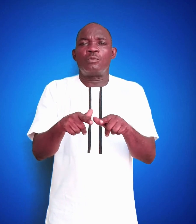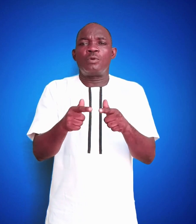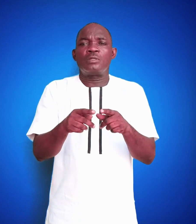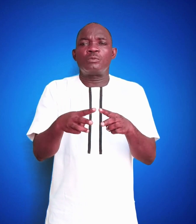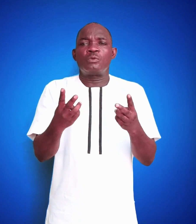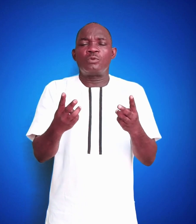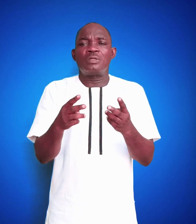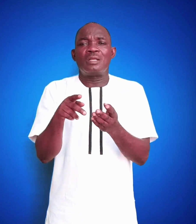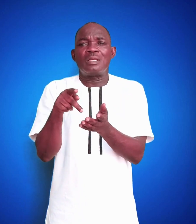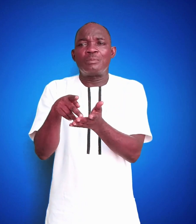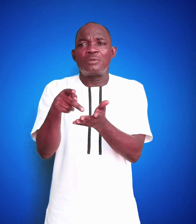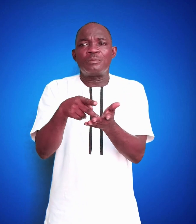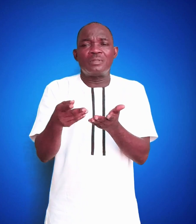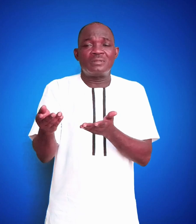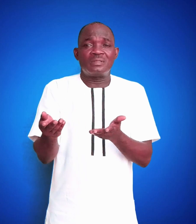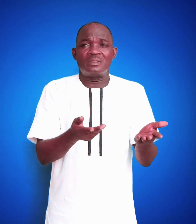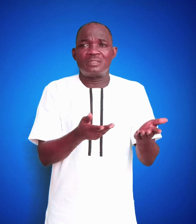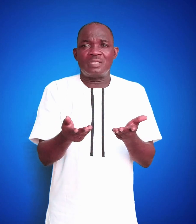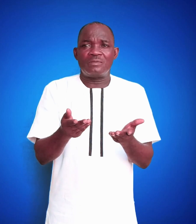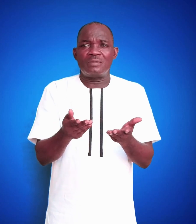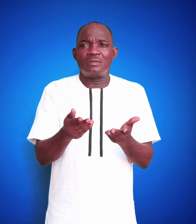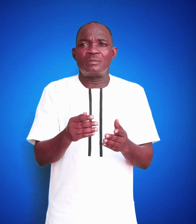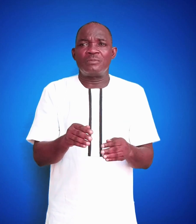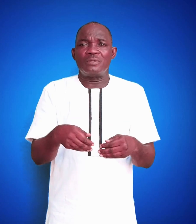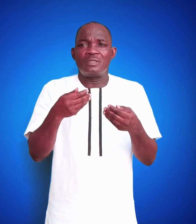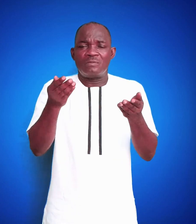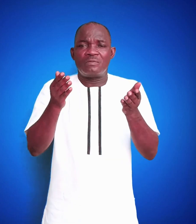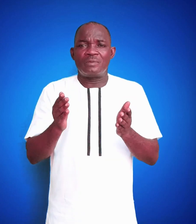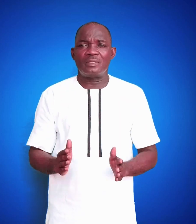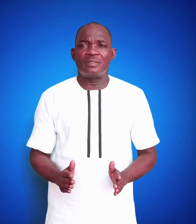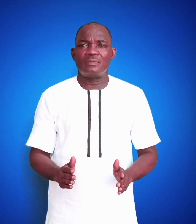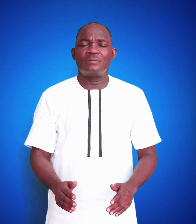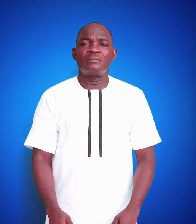a payment service provider.